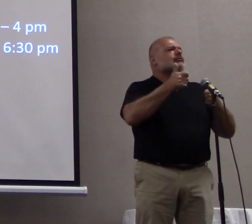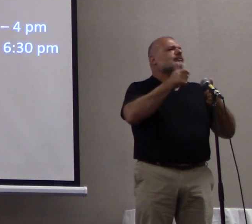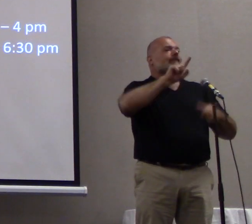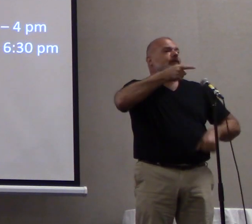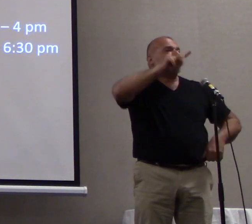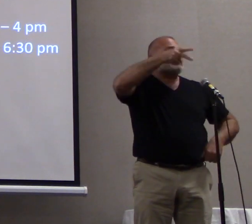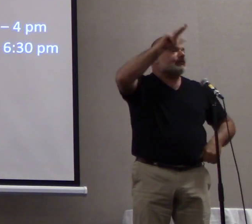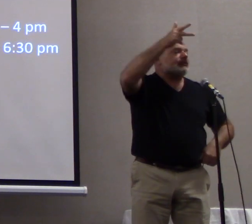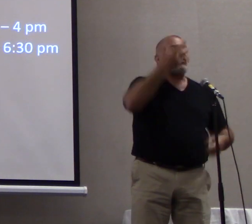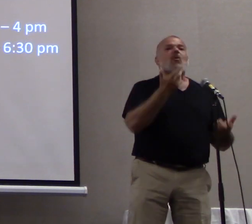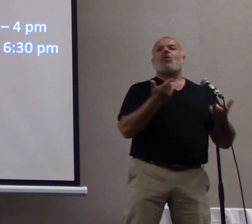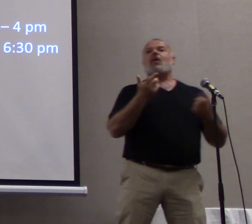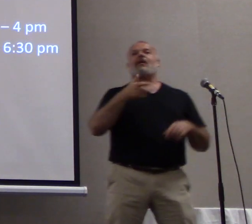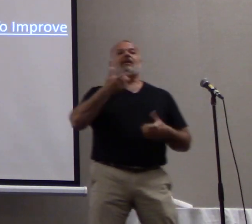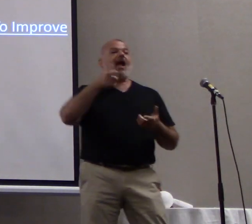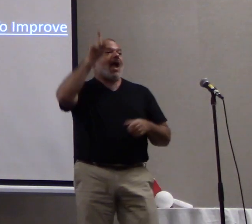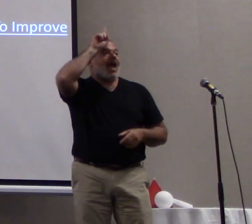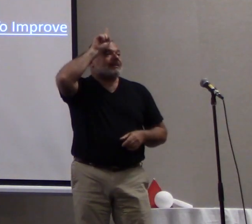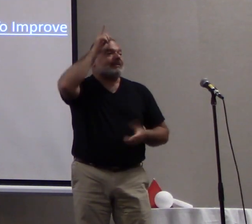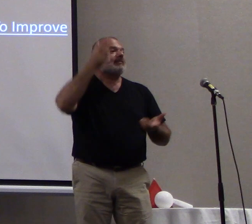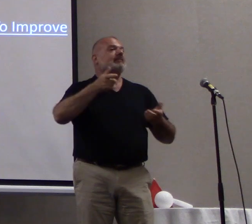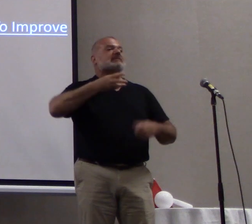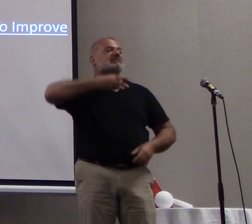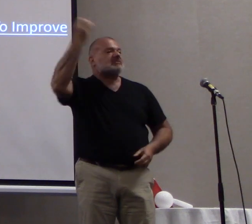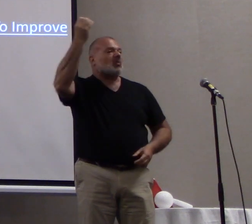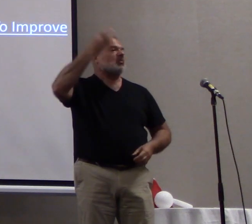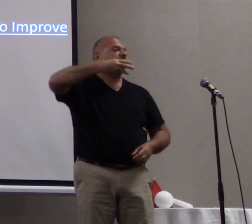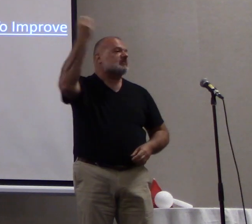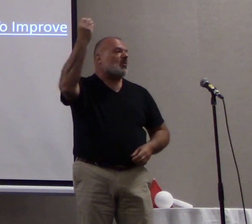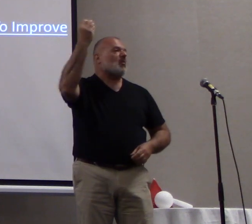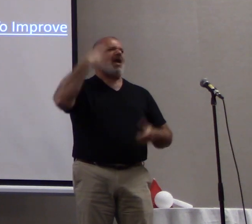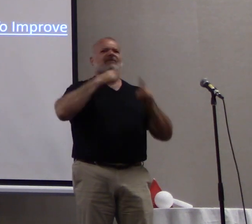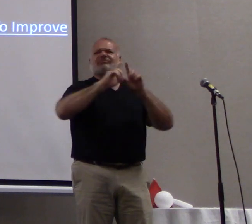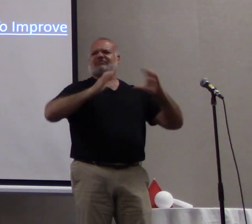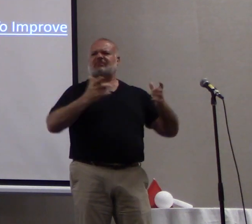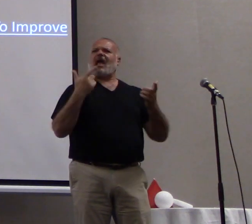to which is first, second, third, ordinal,